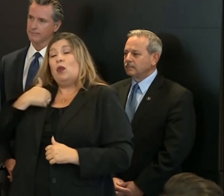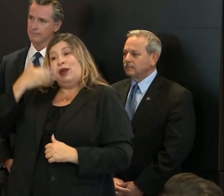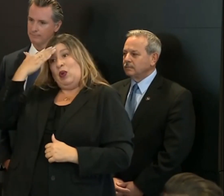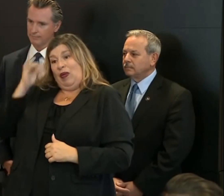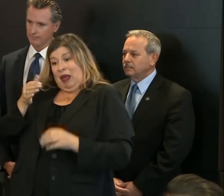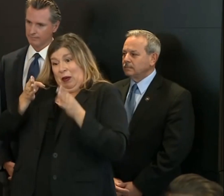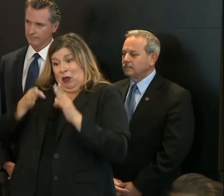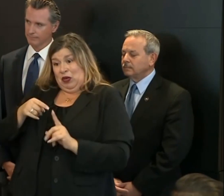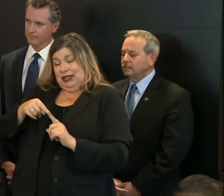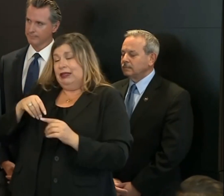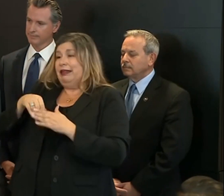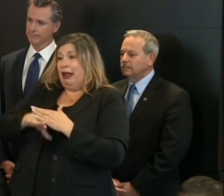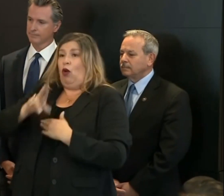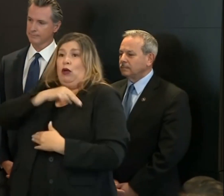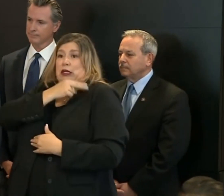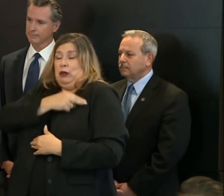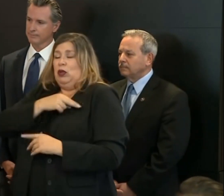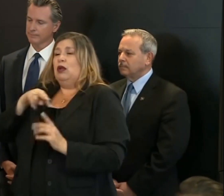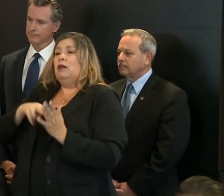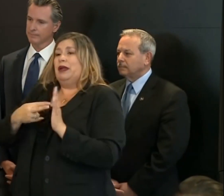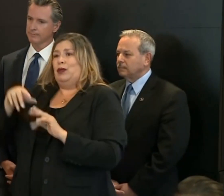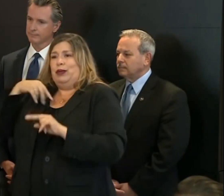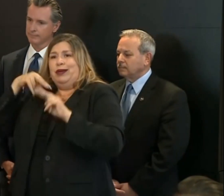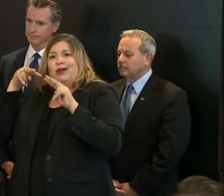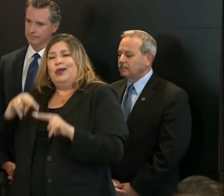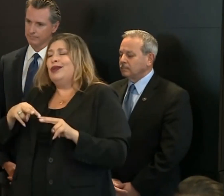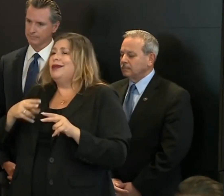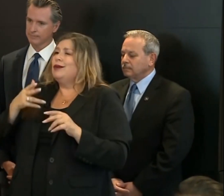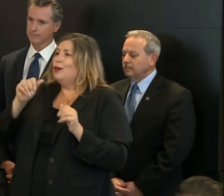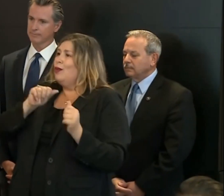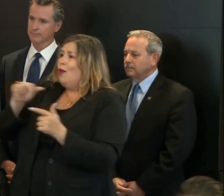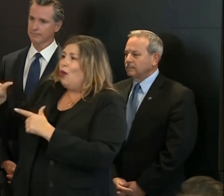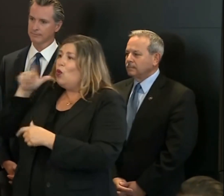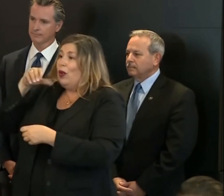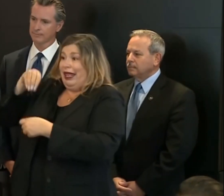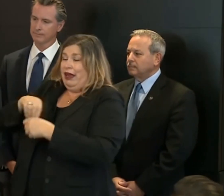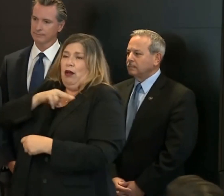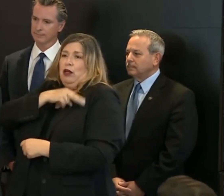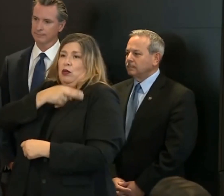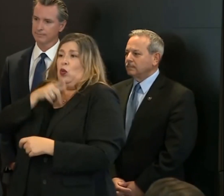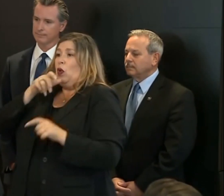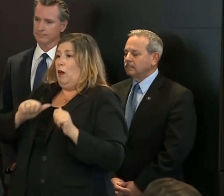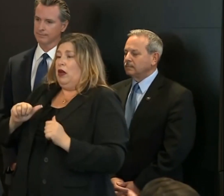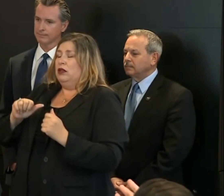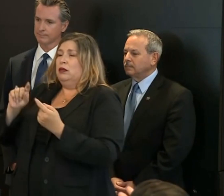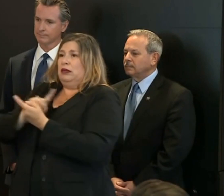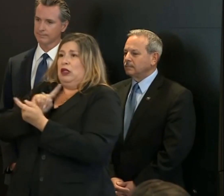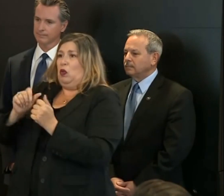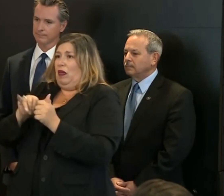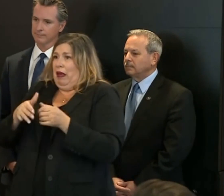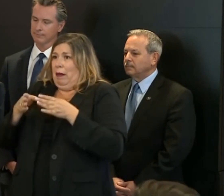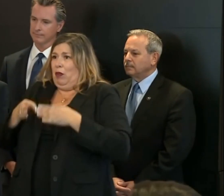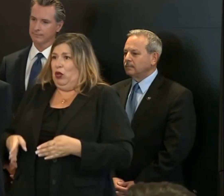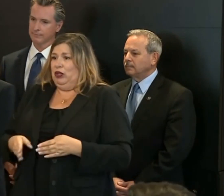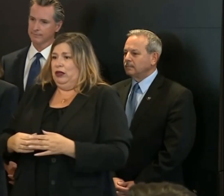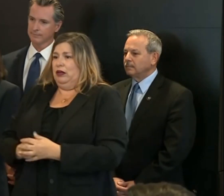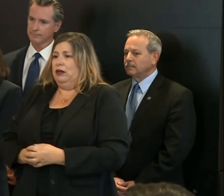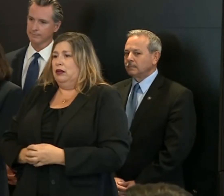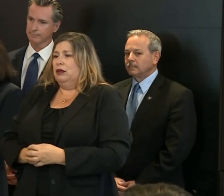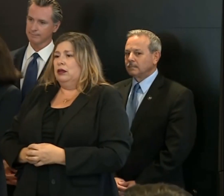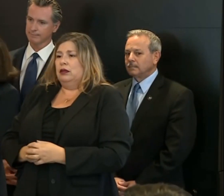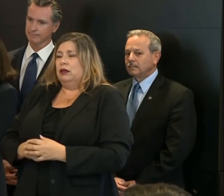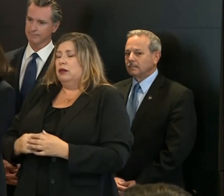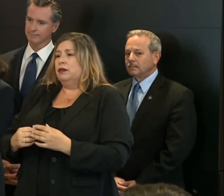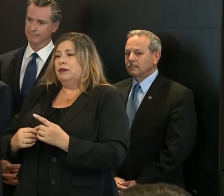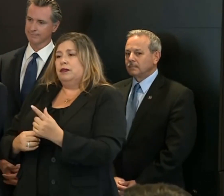to the hospital, that we also look at all of those individuals in the hospital who might have been in contact with the patient there. I just want to be clear